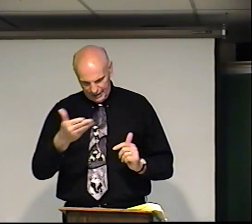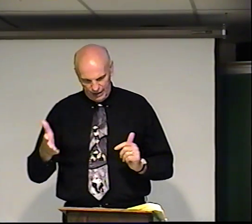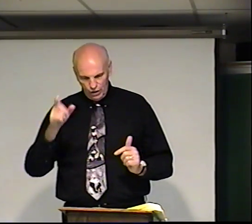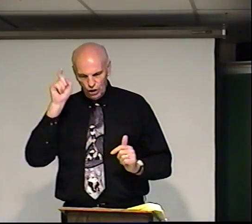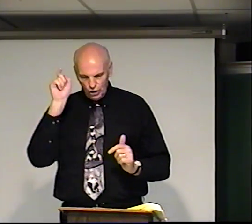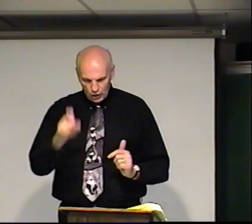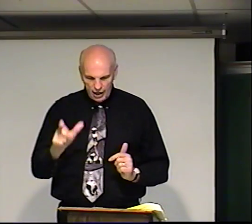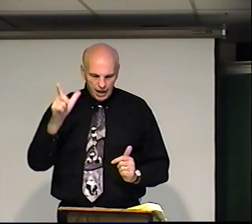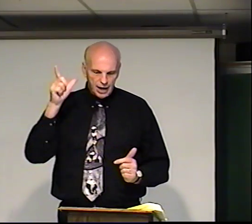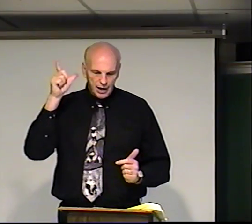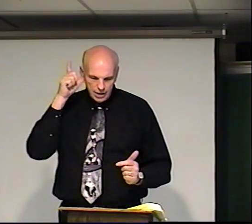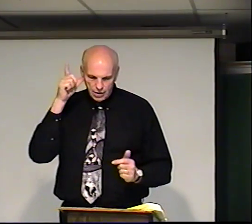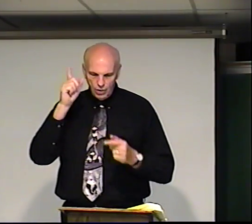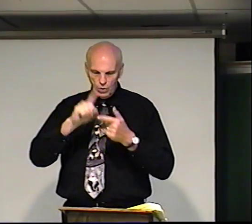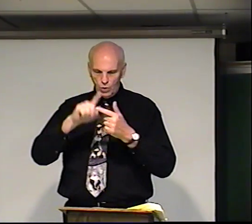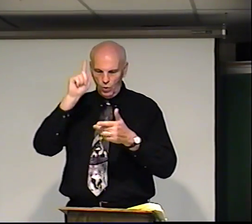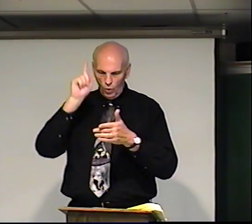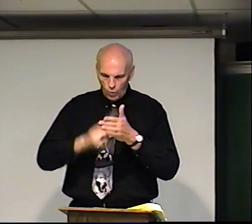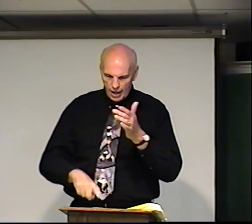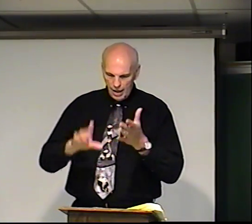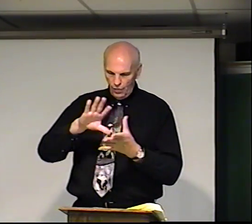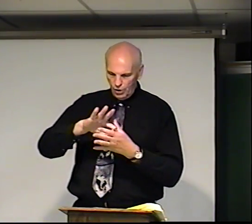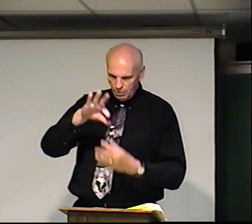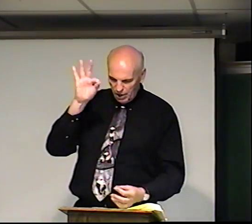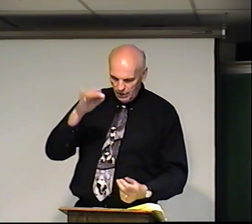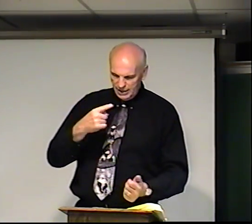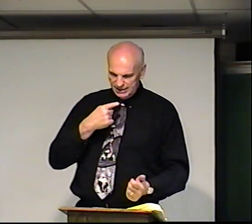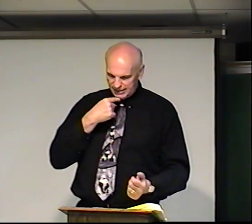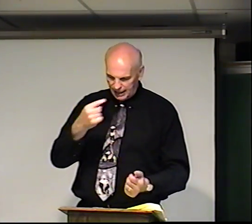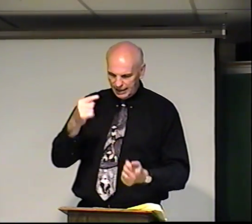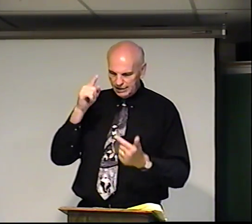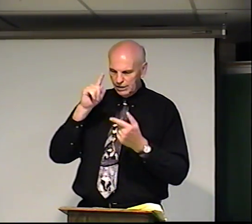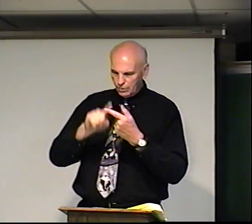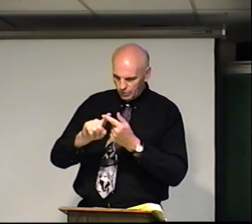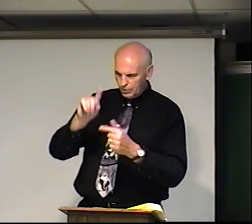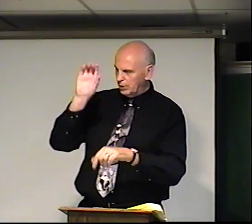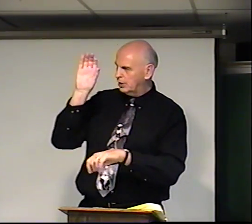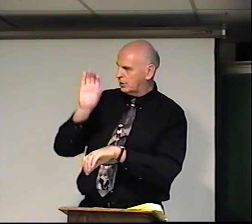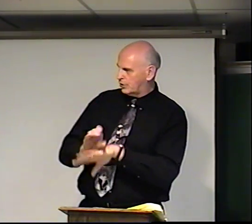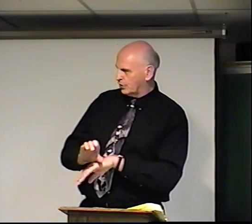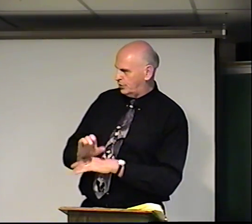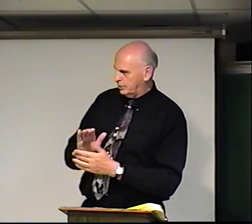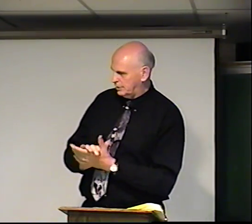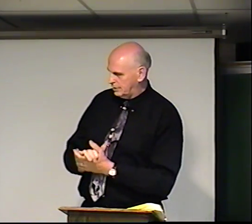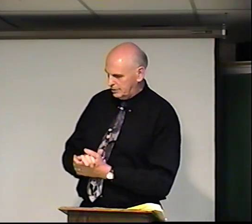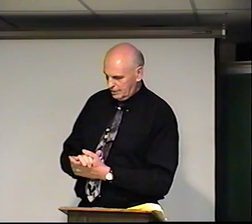thing should listen to what the spirit says to the truth.